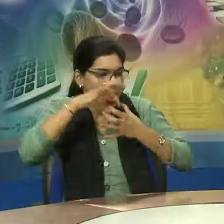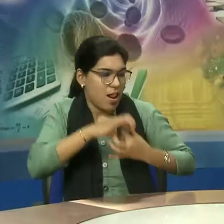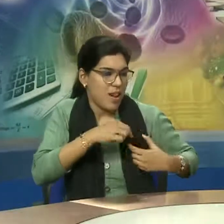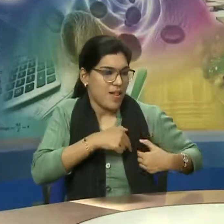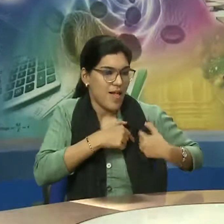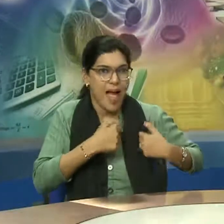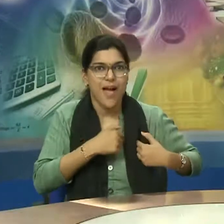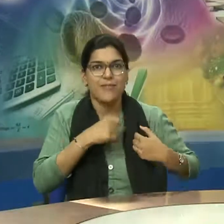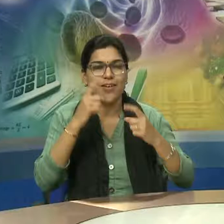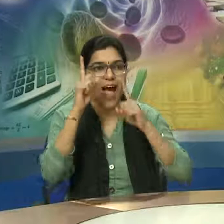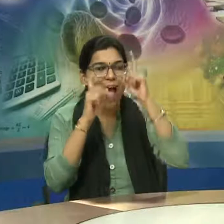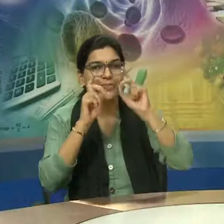and